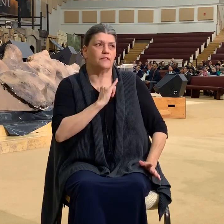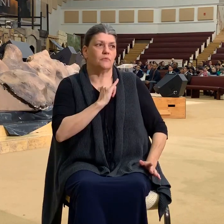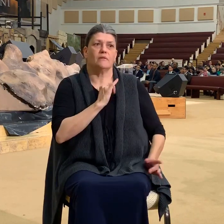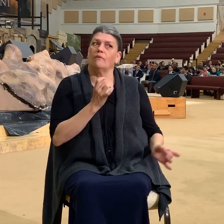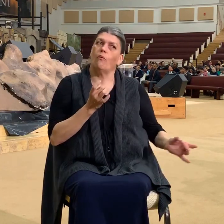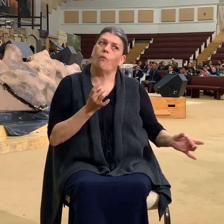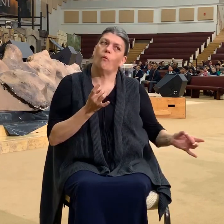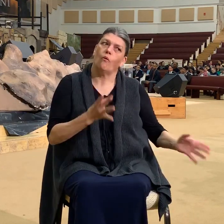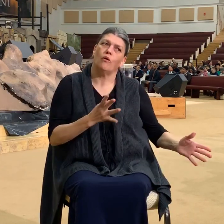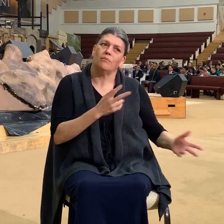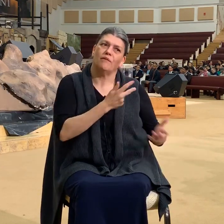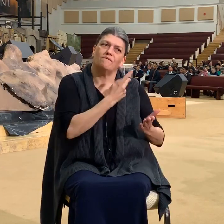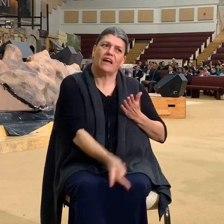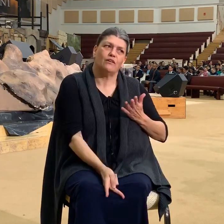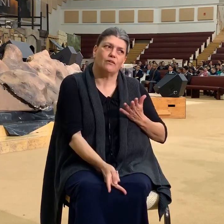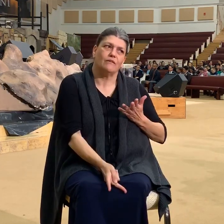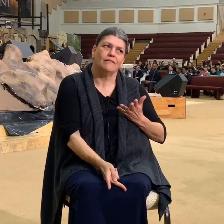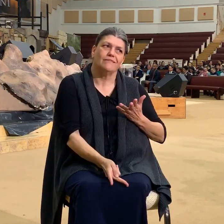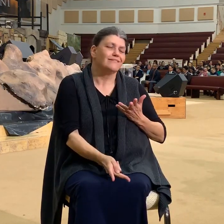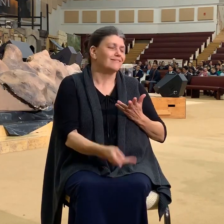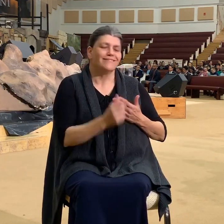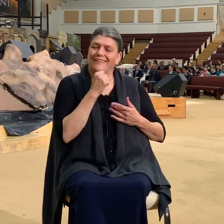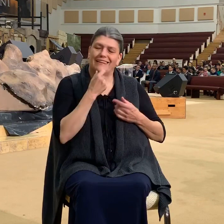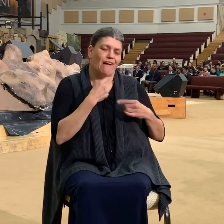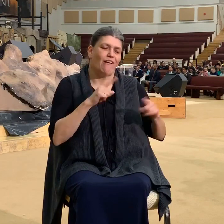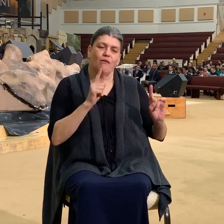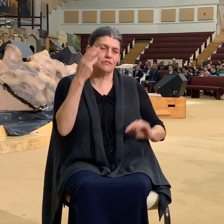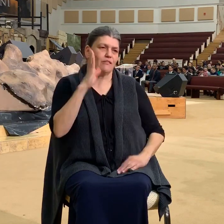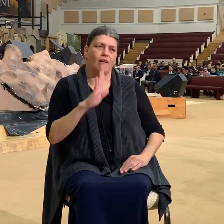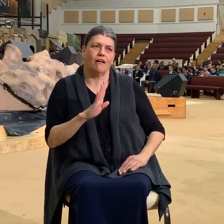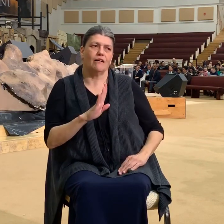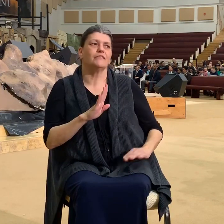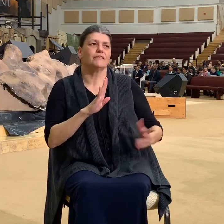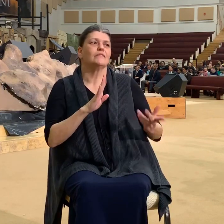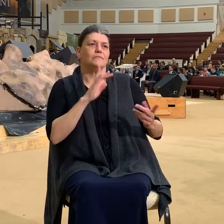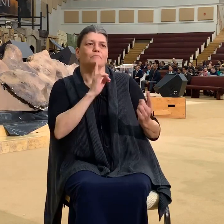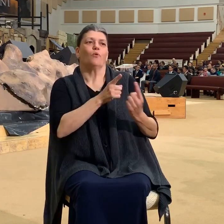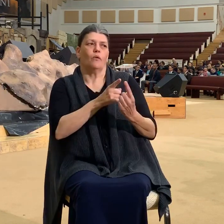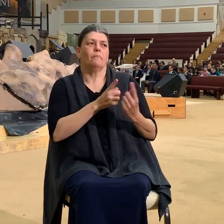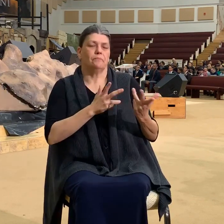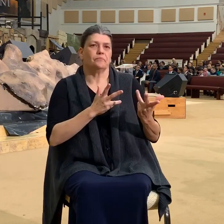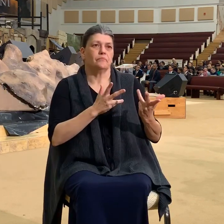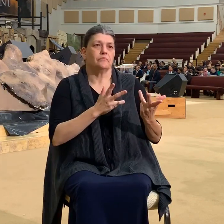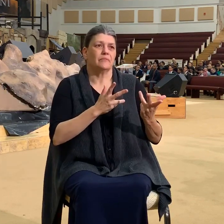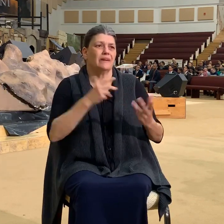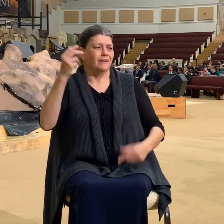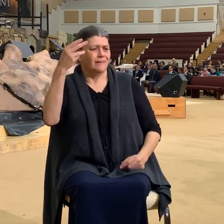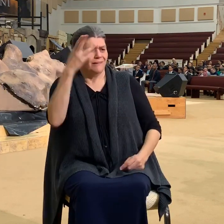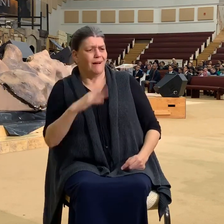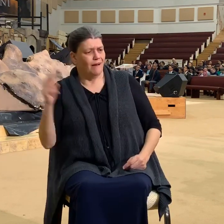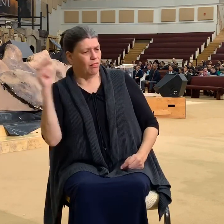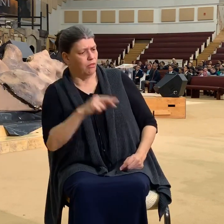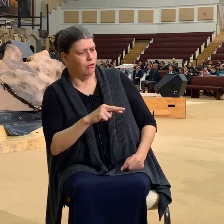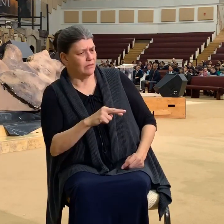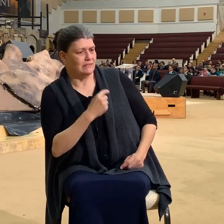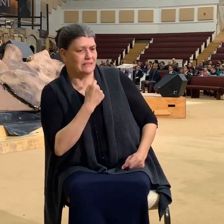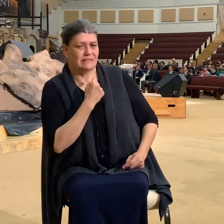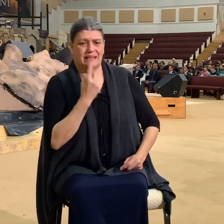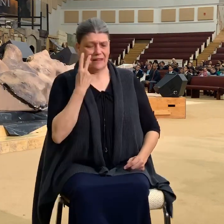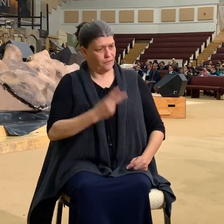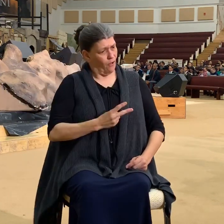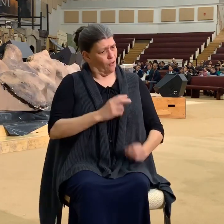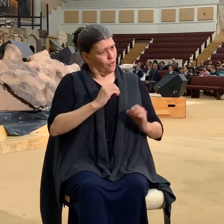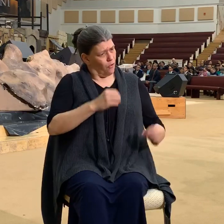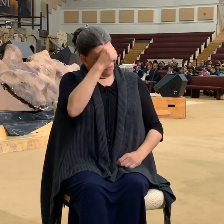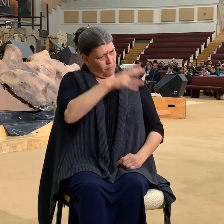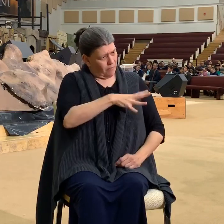failed in accomplishing God's purpose. There came a time when God looked from heaven and saw that there was no man and